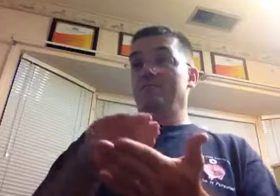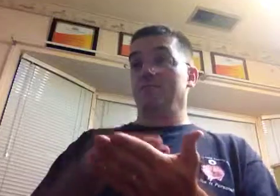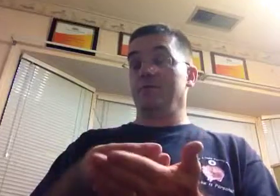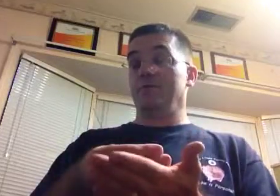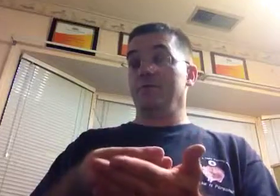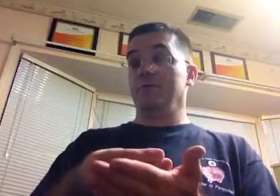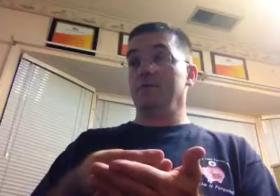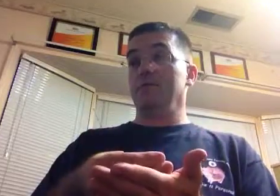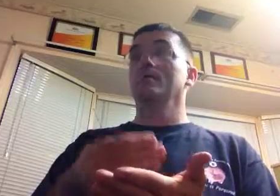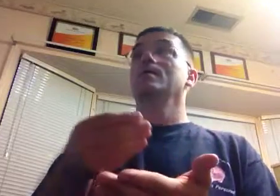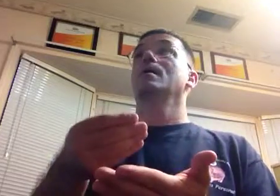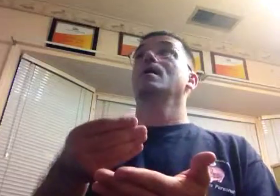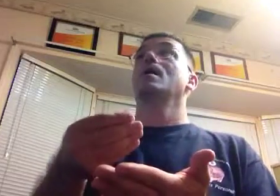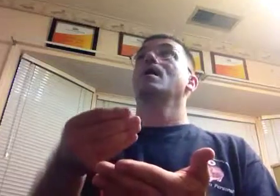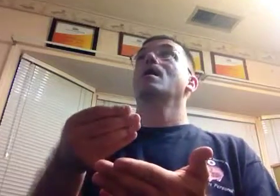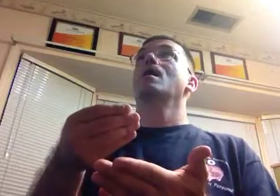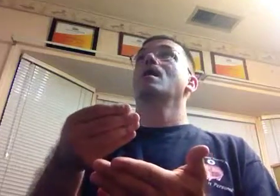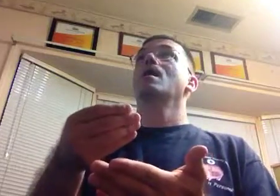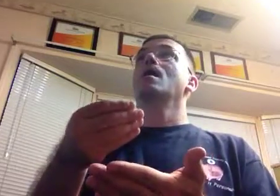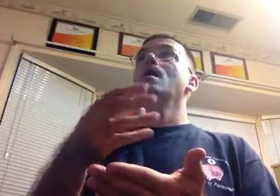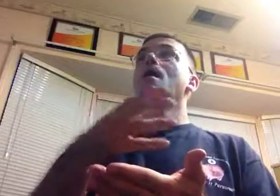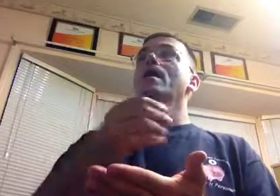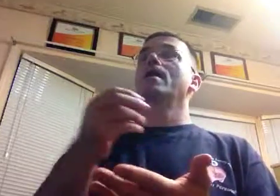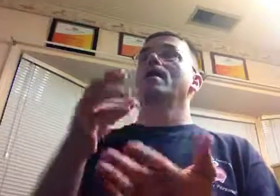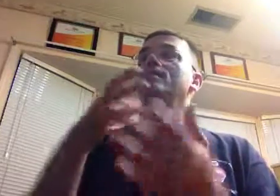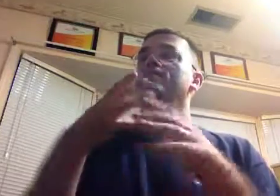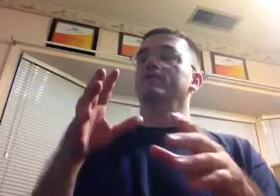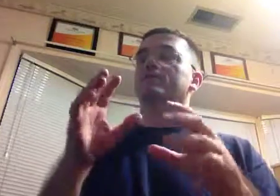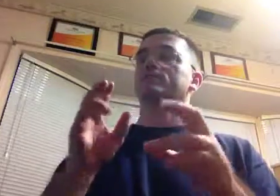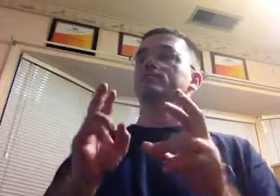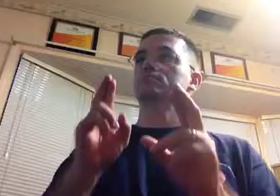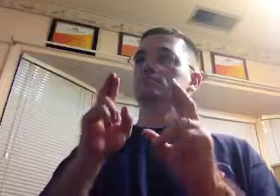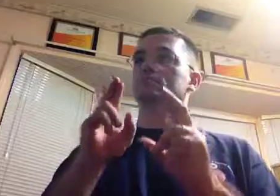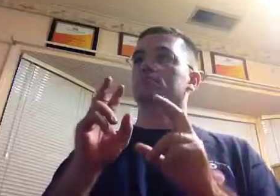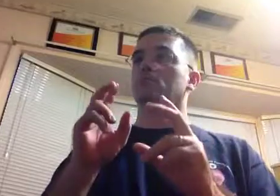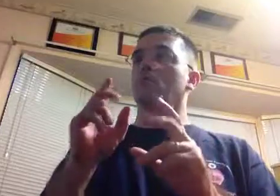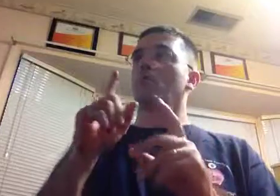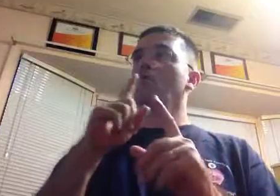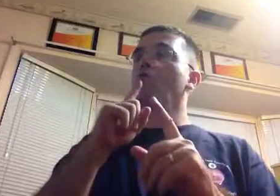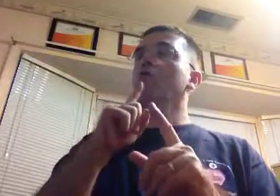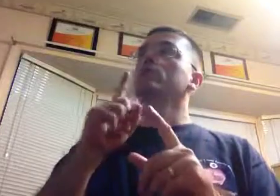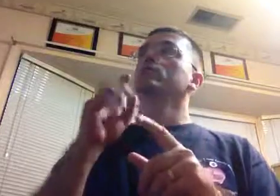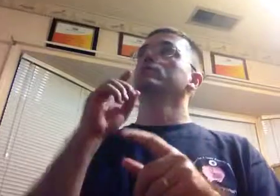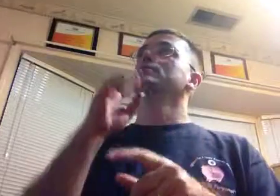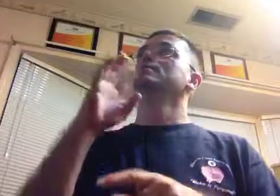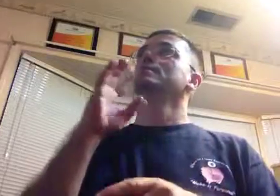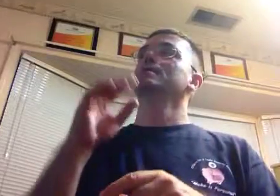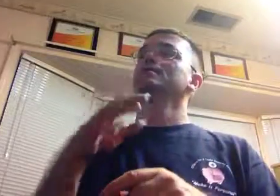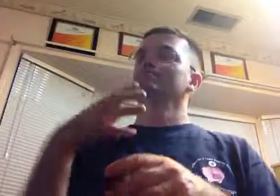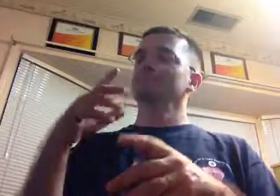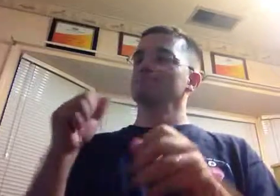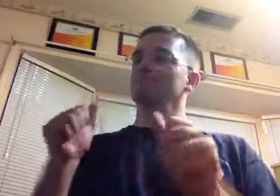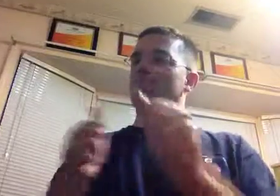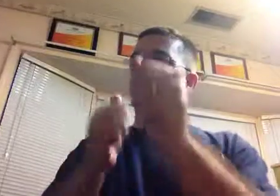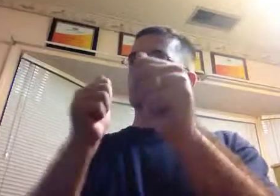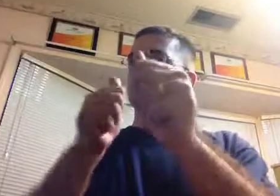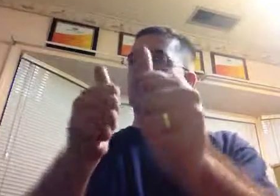done what you've recommended, and I want to know when I can relax and decide I can spend the money. Because since he's